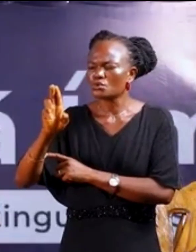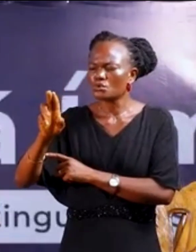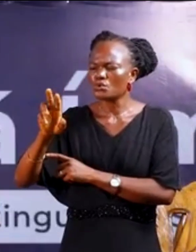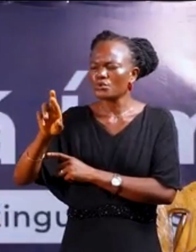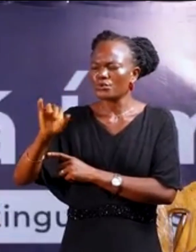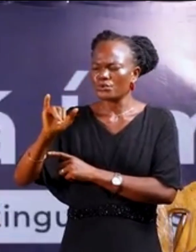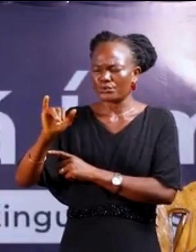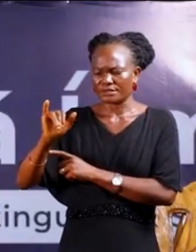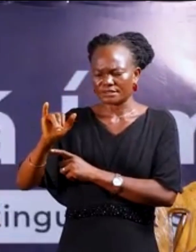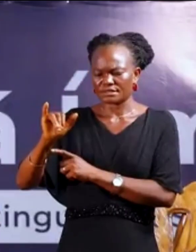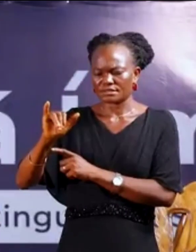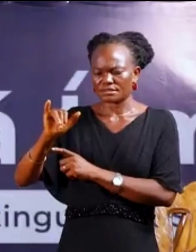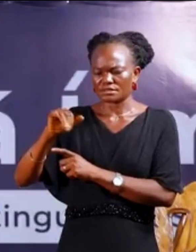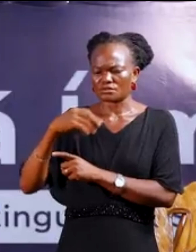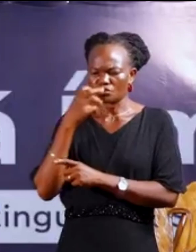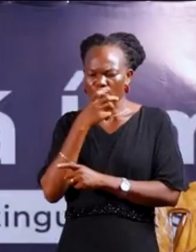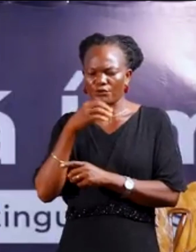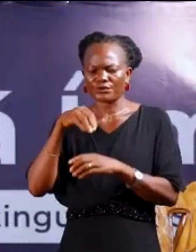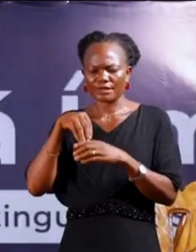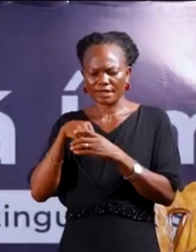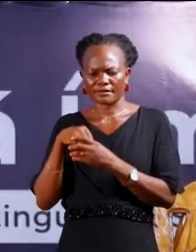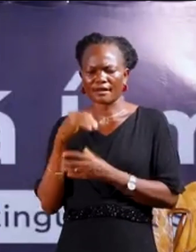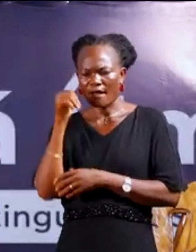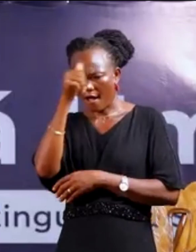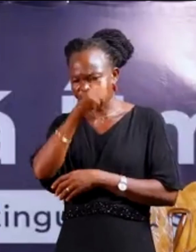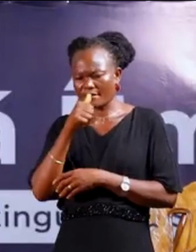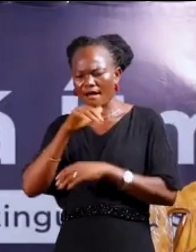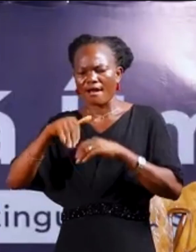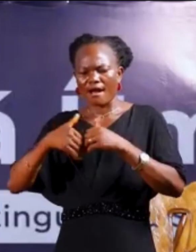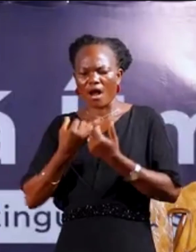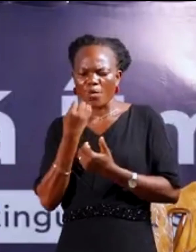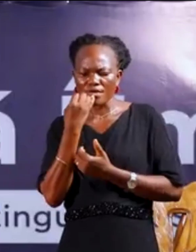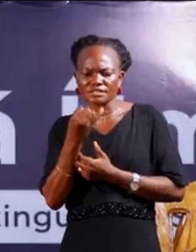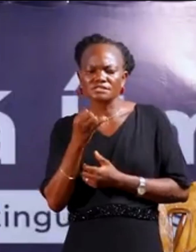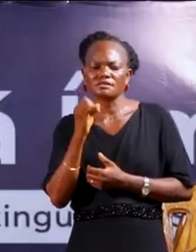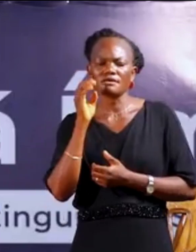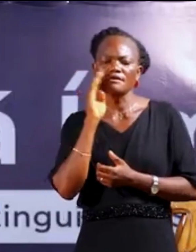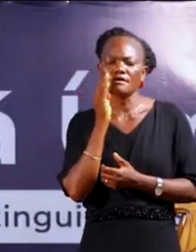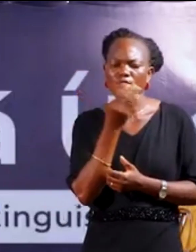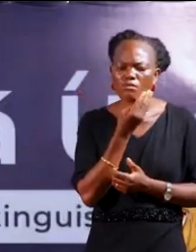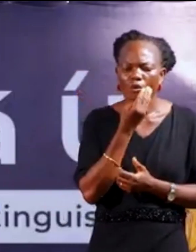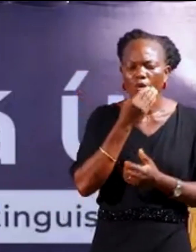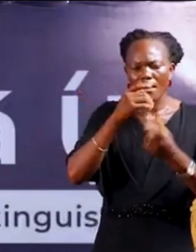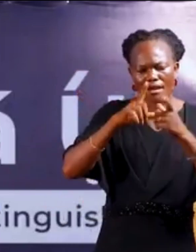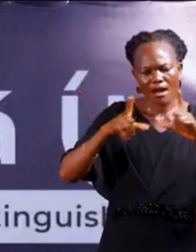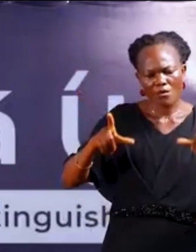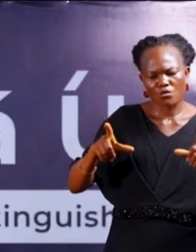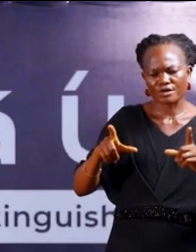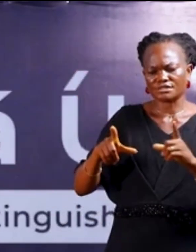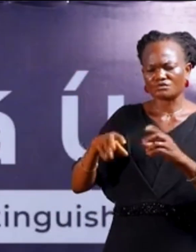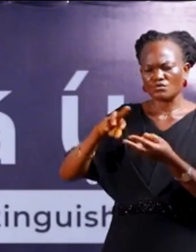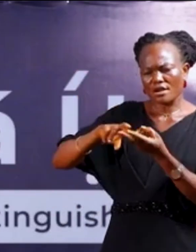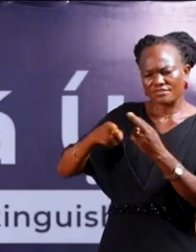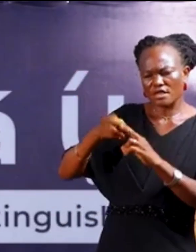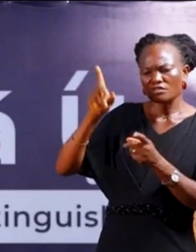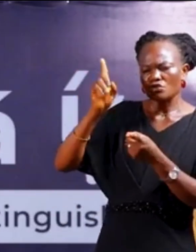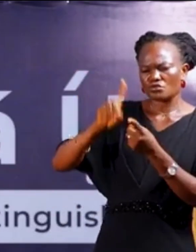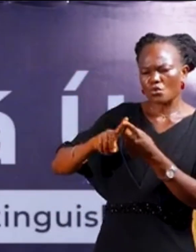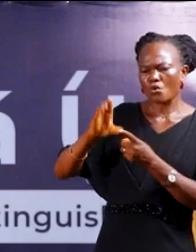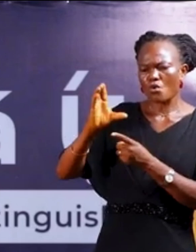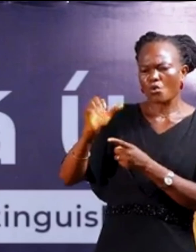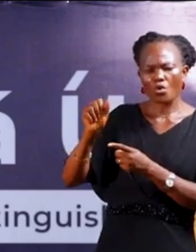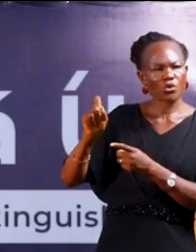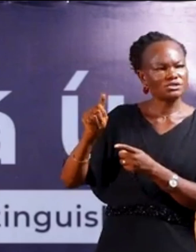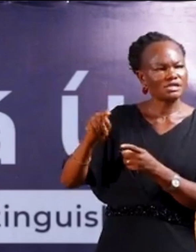Africa? How is the Igbo language related to Xhosa, spoken in Southern